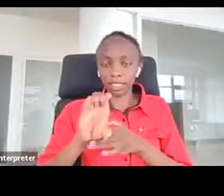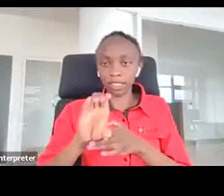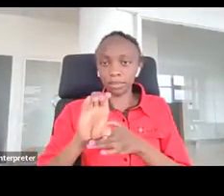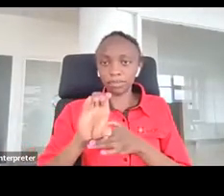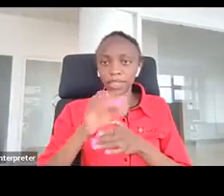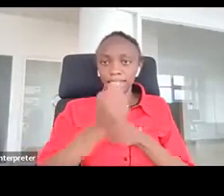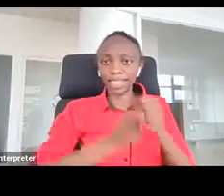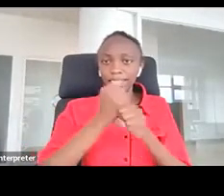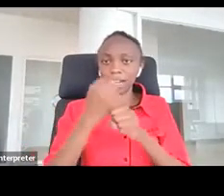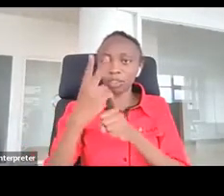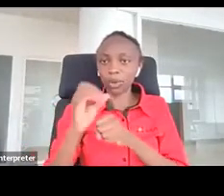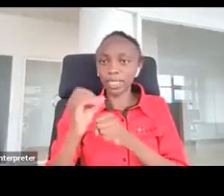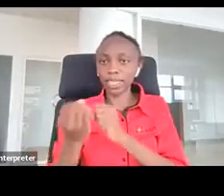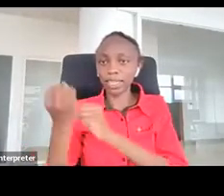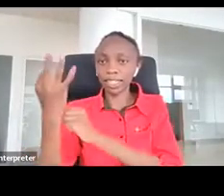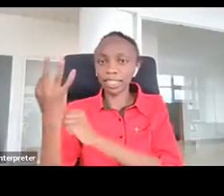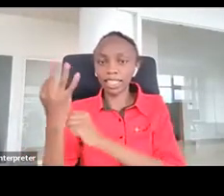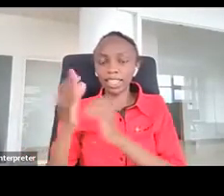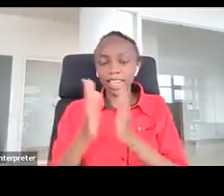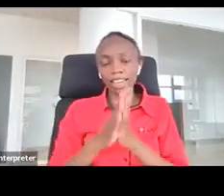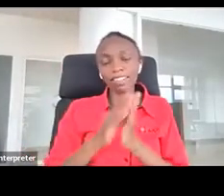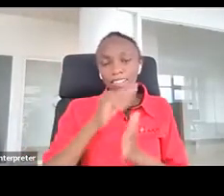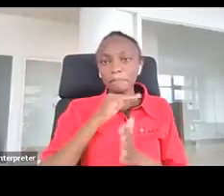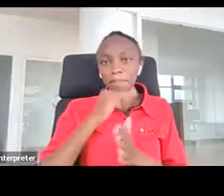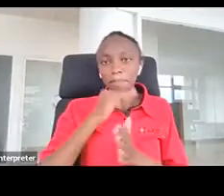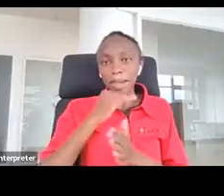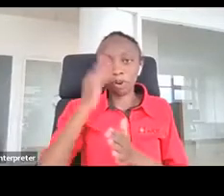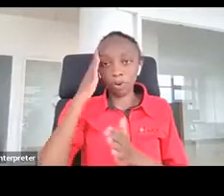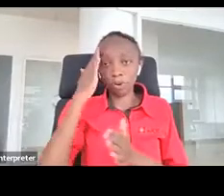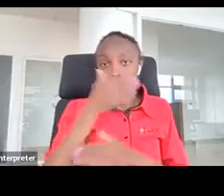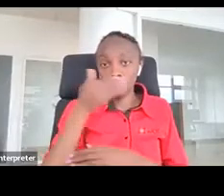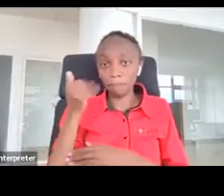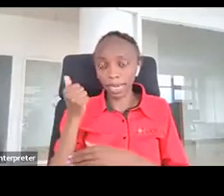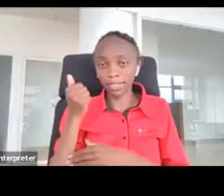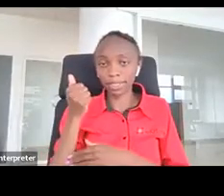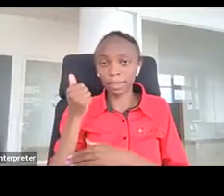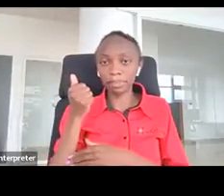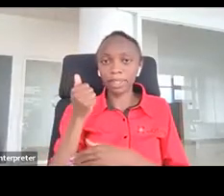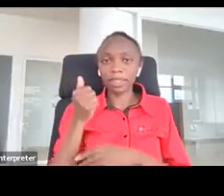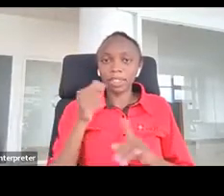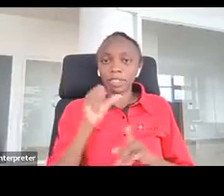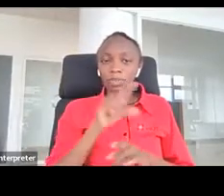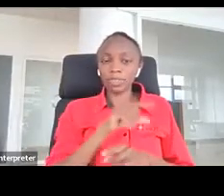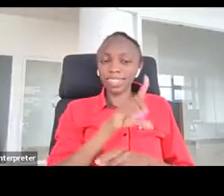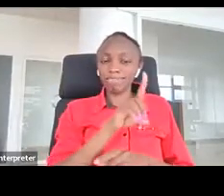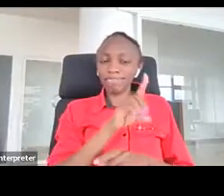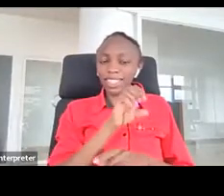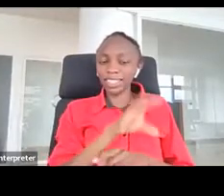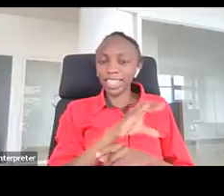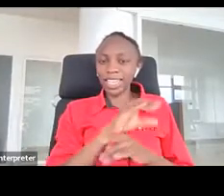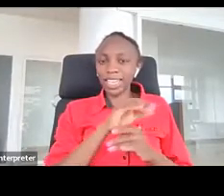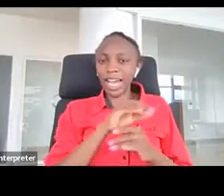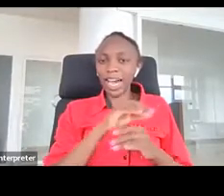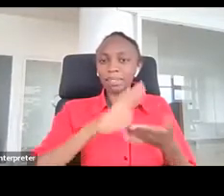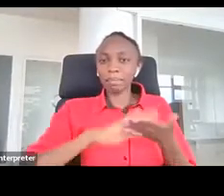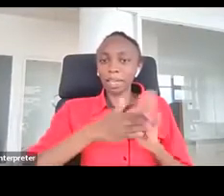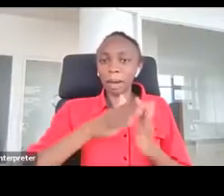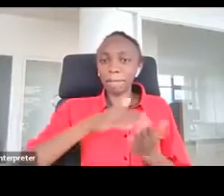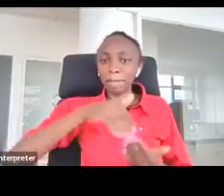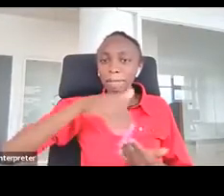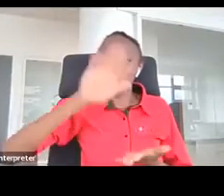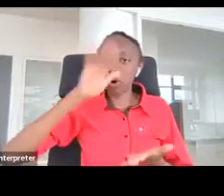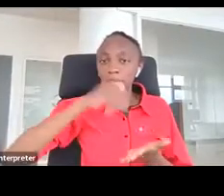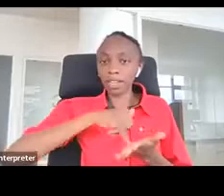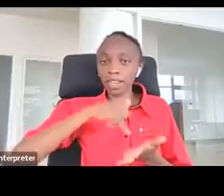and Michael knows best of all, DEC has become more inclusive in so